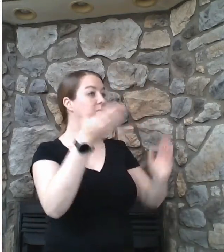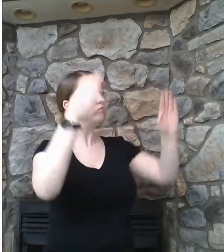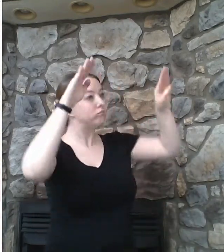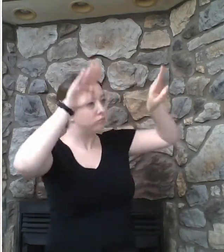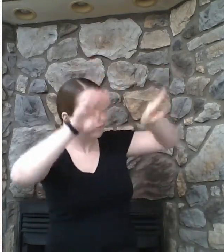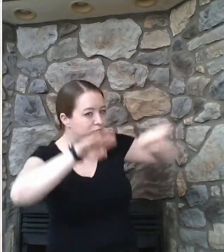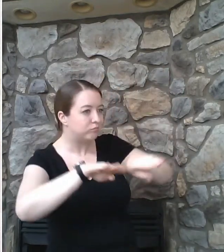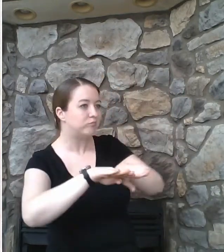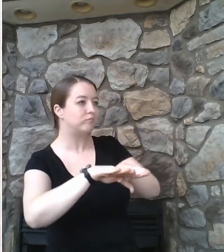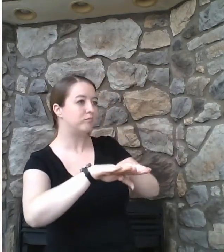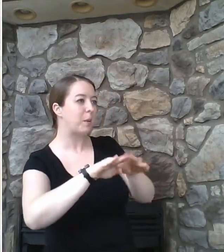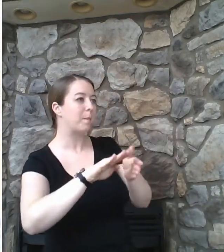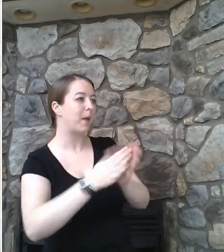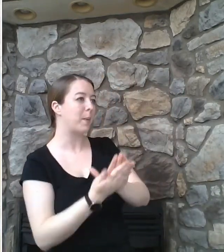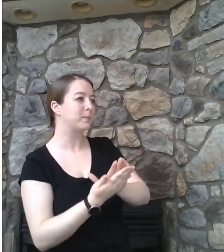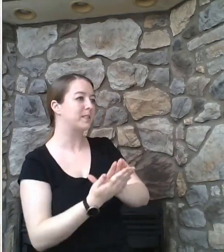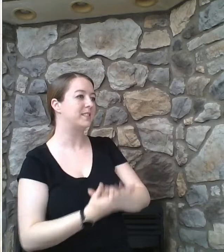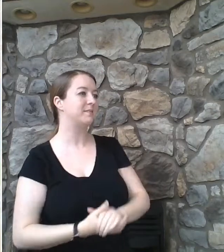valley."